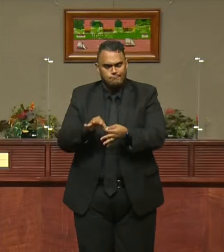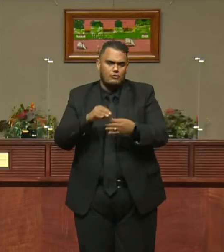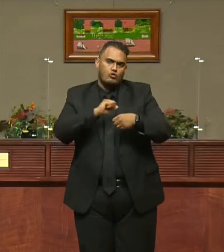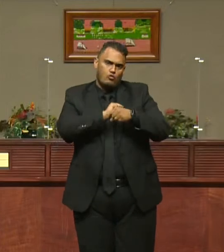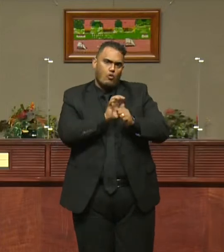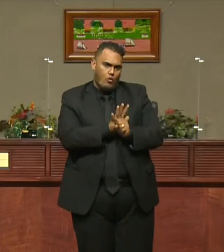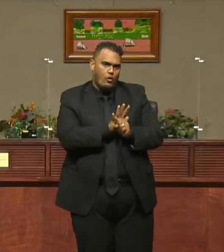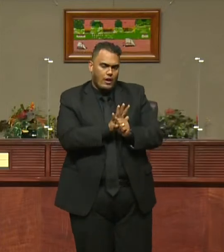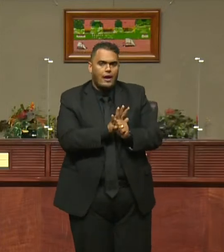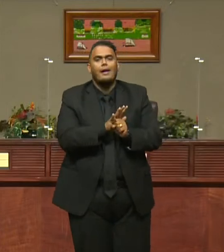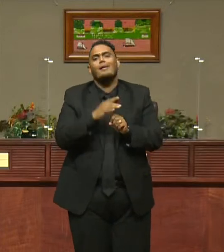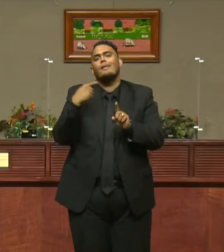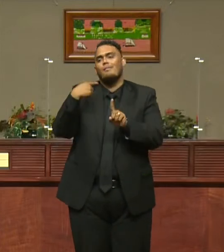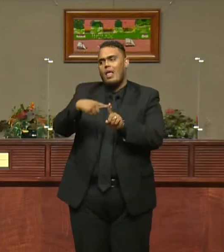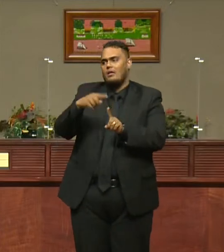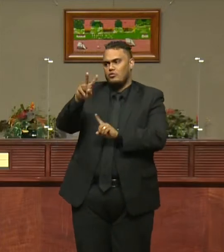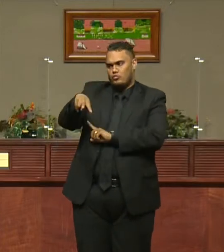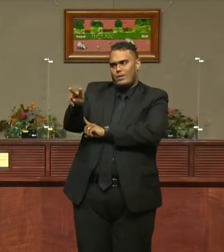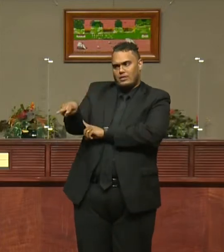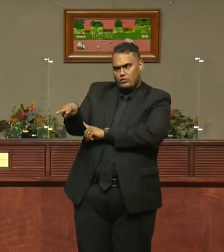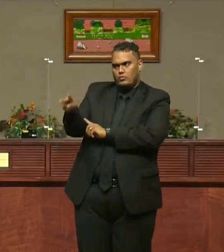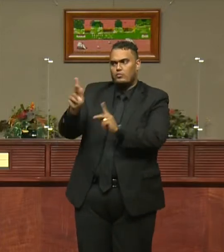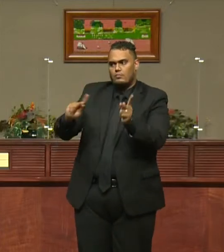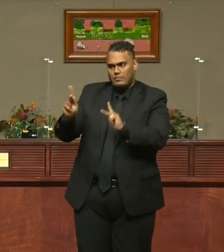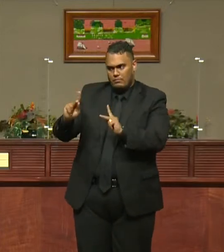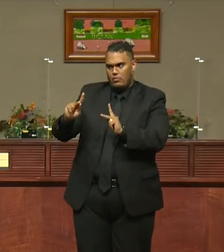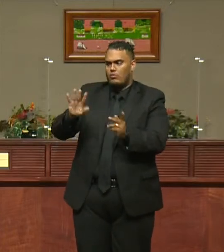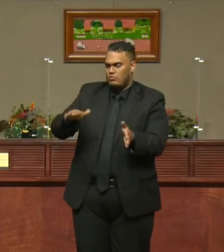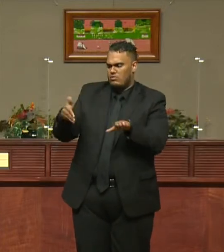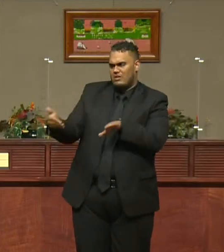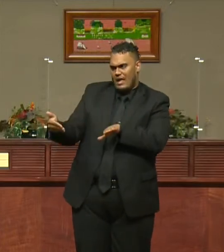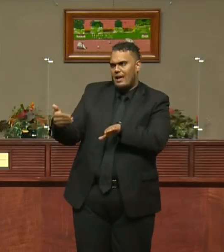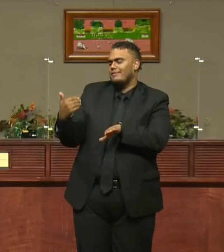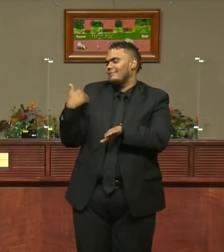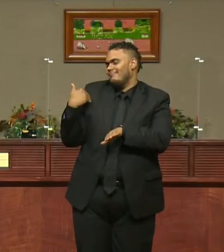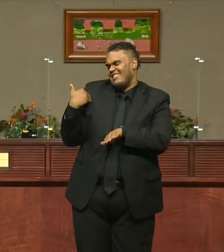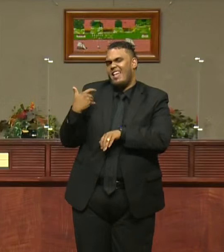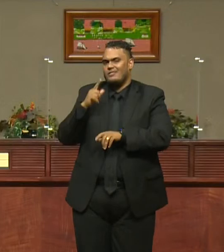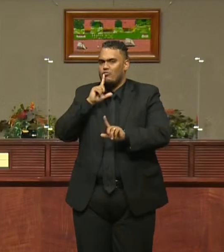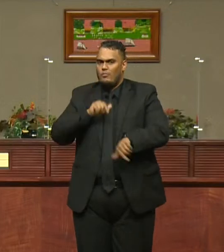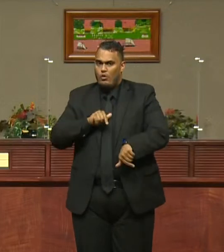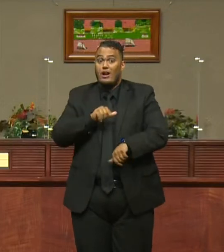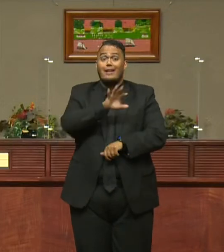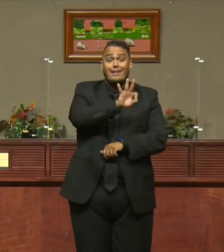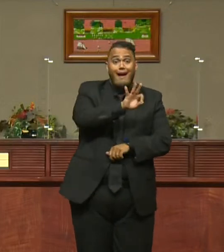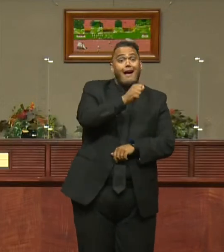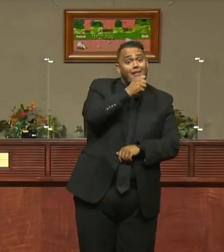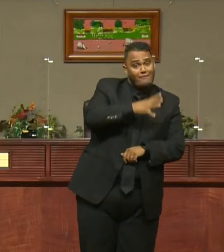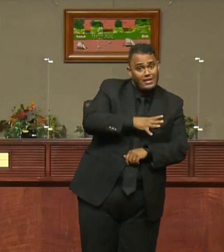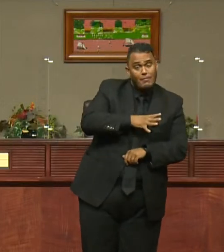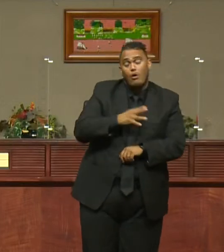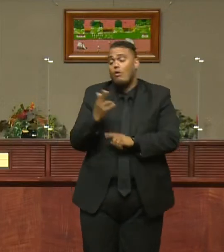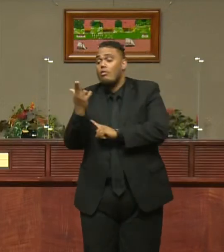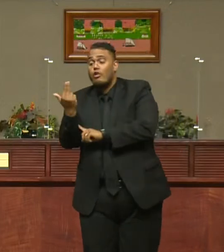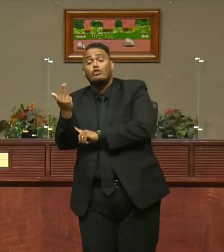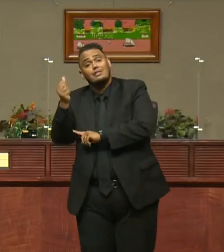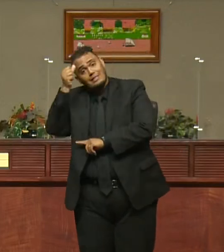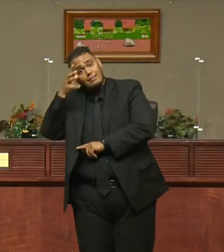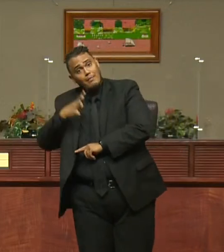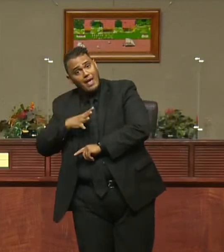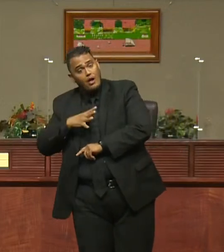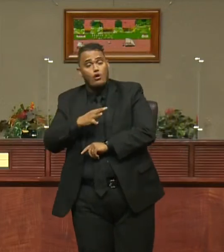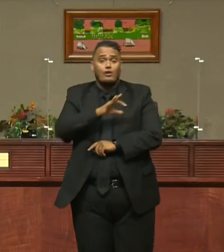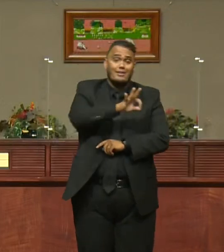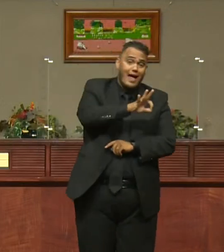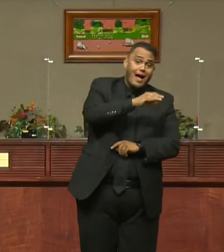to you last. 9 were female, 13 were male, 9 black,